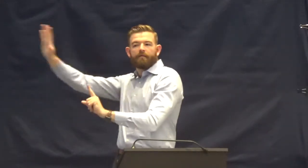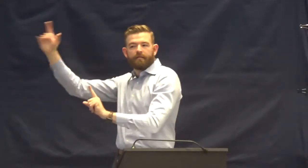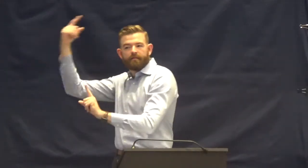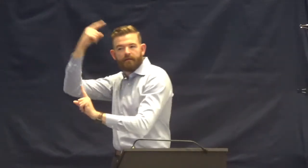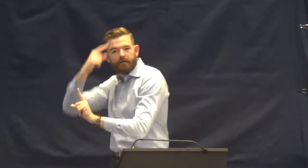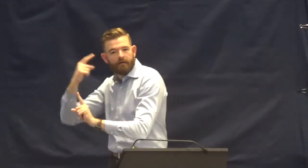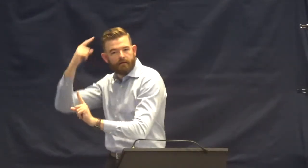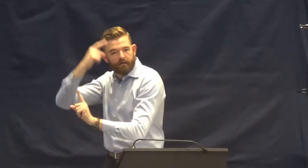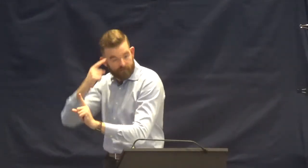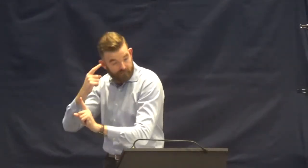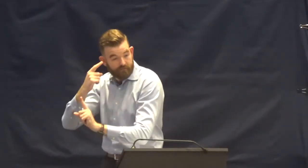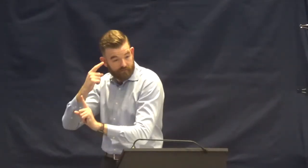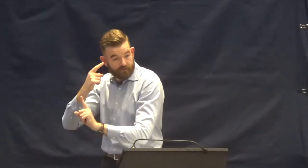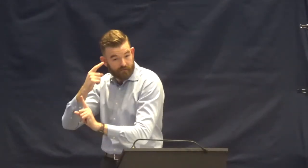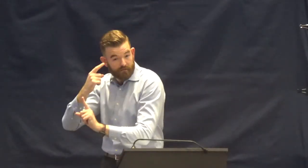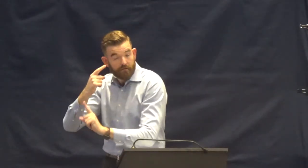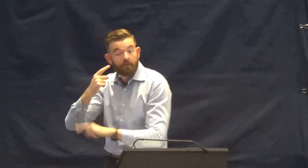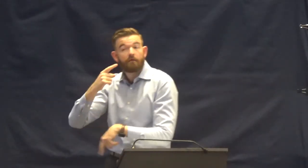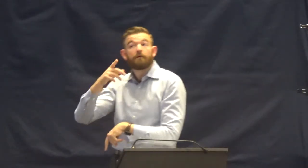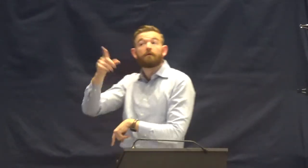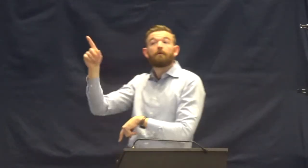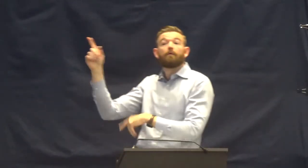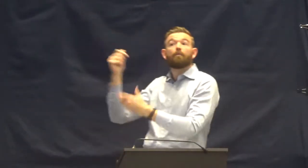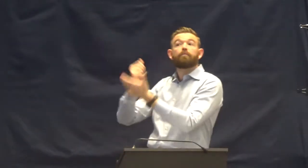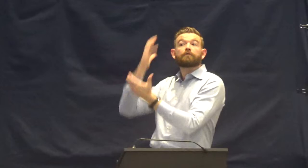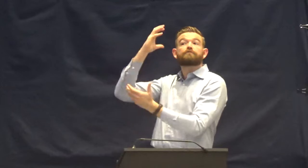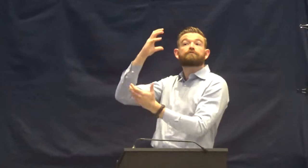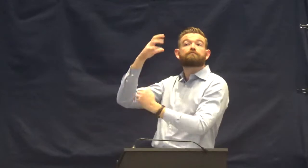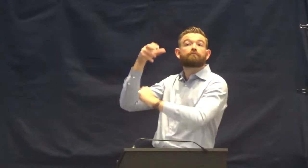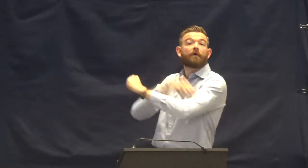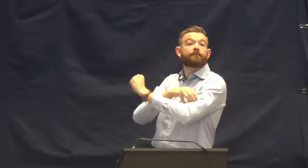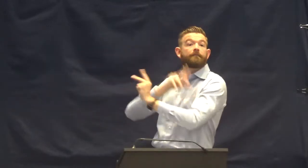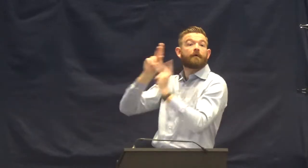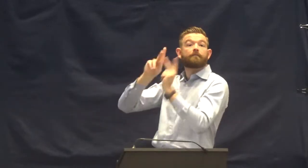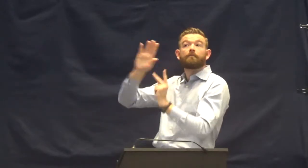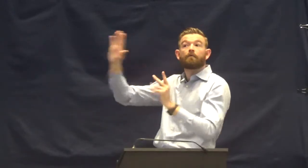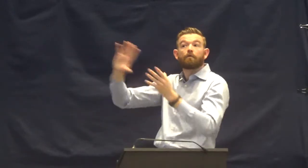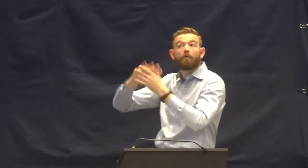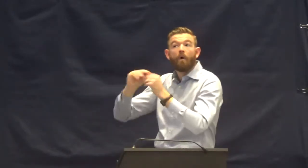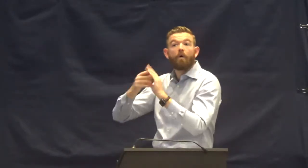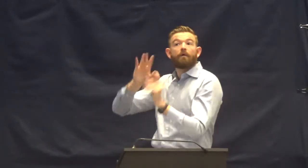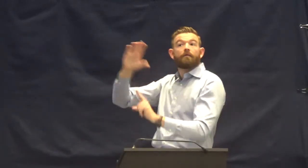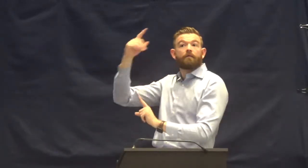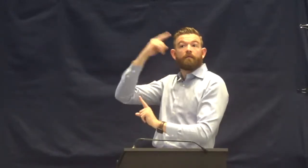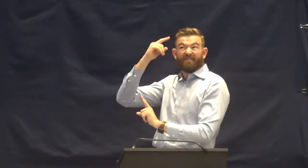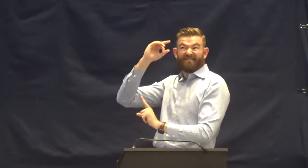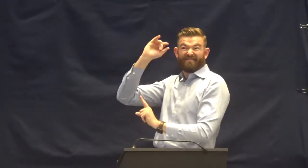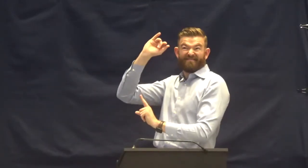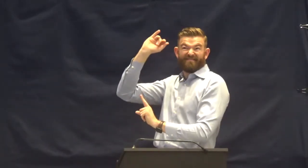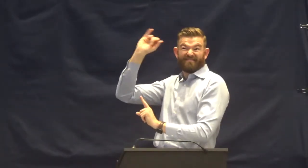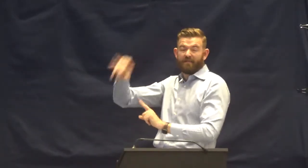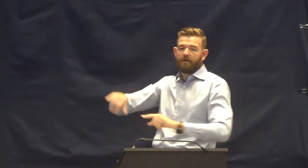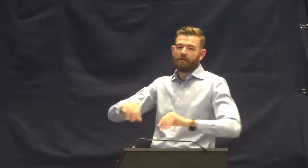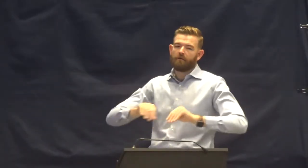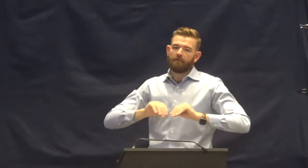in direct opposition to those who are in power and wealthy. The powerful and the